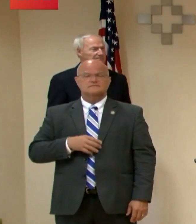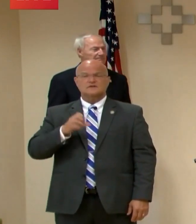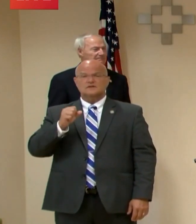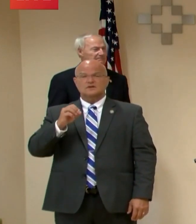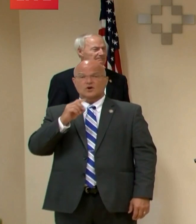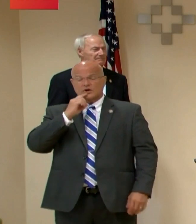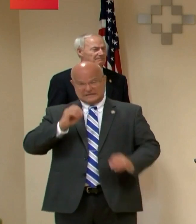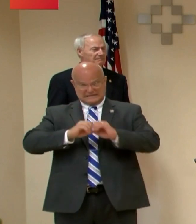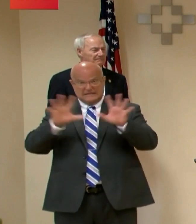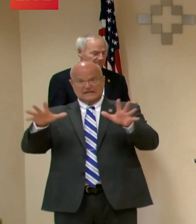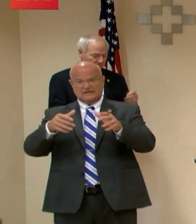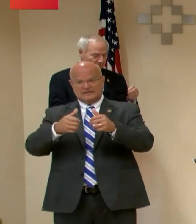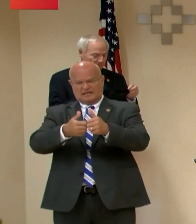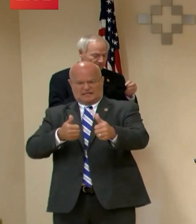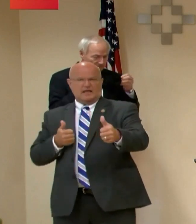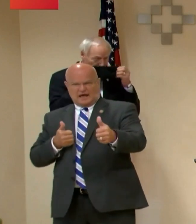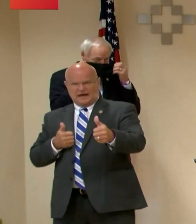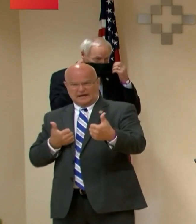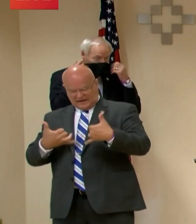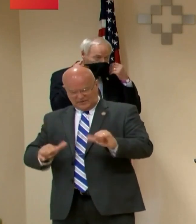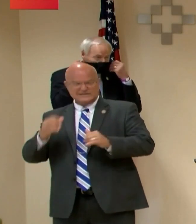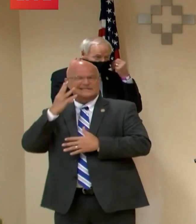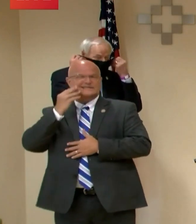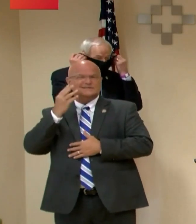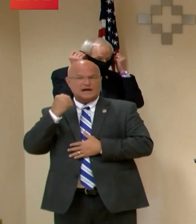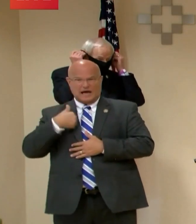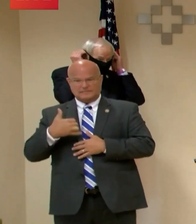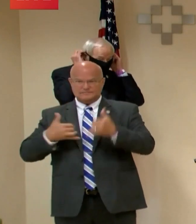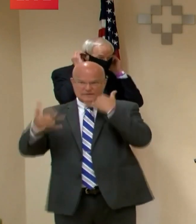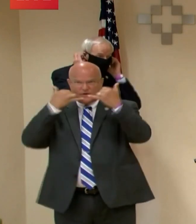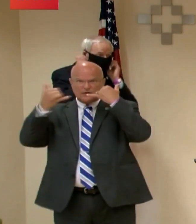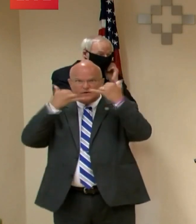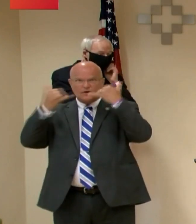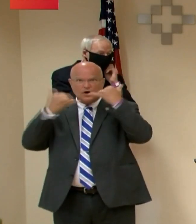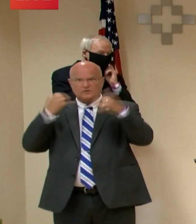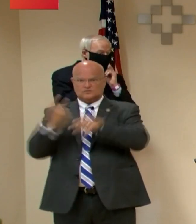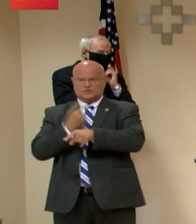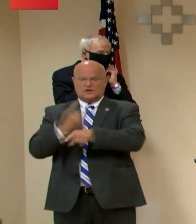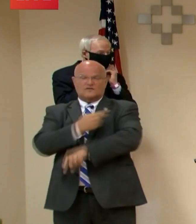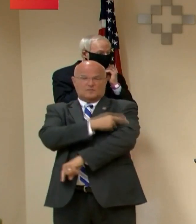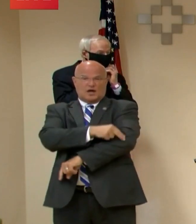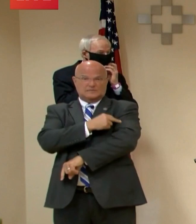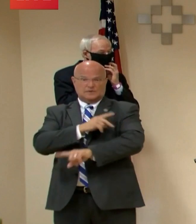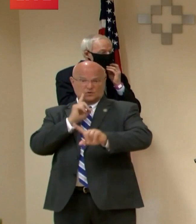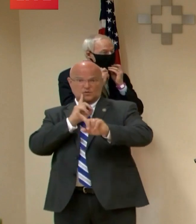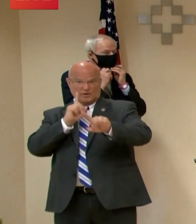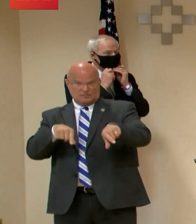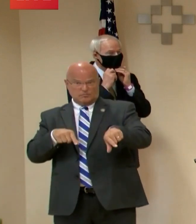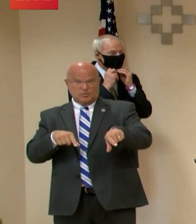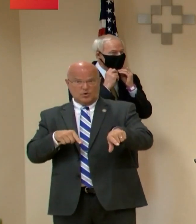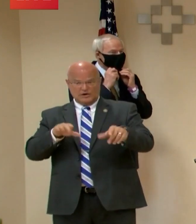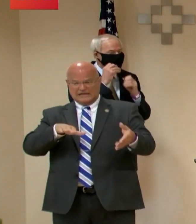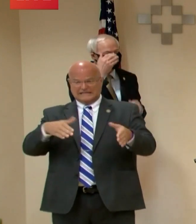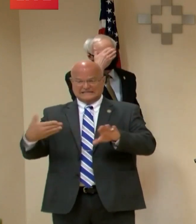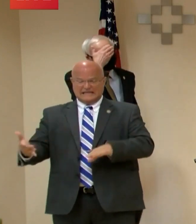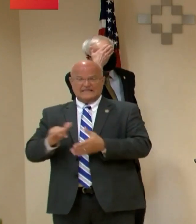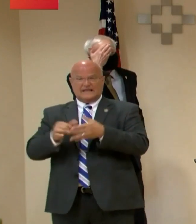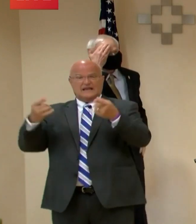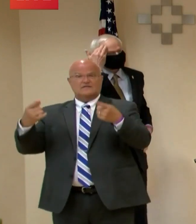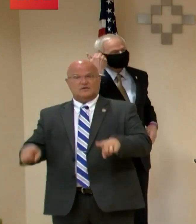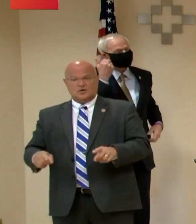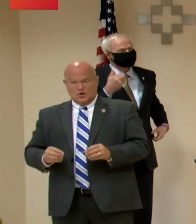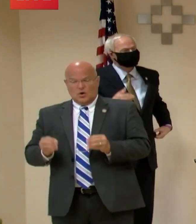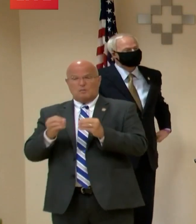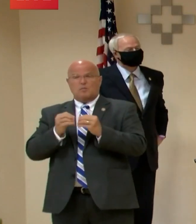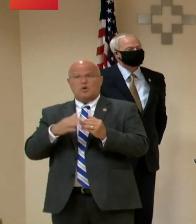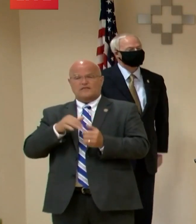So there is clearly a lag. We're still experiencing it. I'm still getting calls from hospitals reporting deaths that have occurred